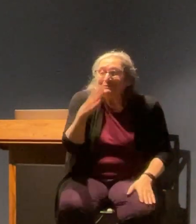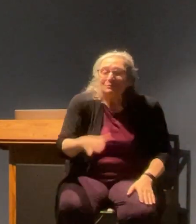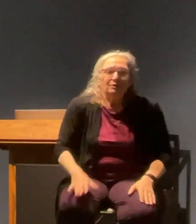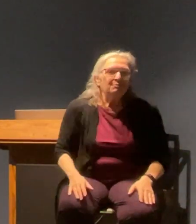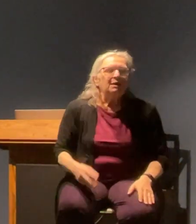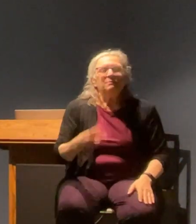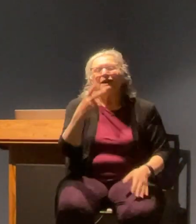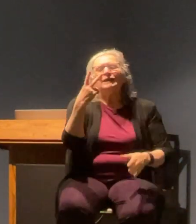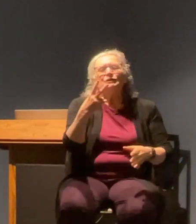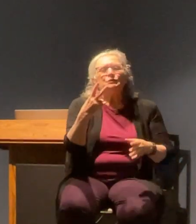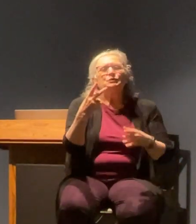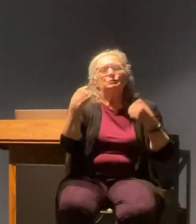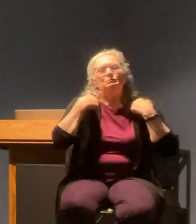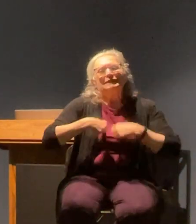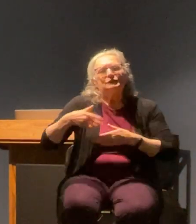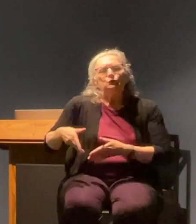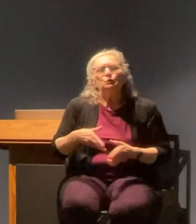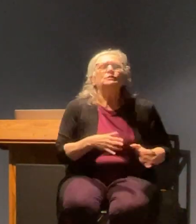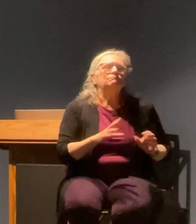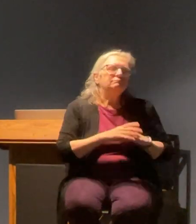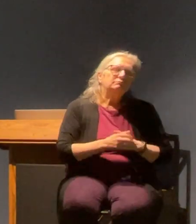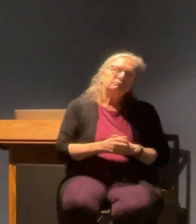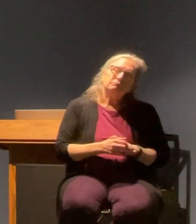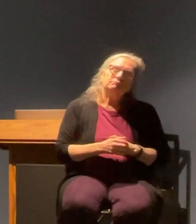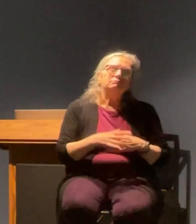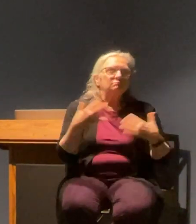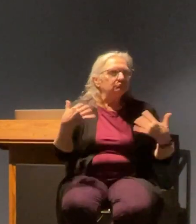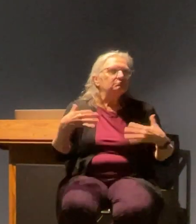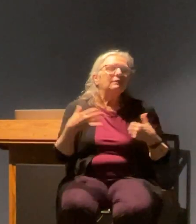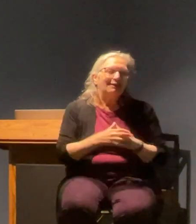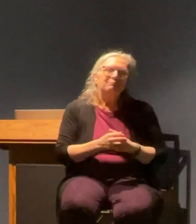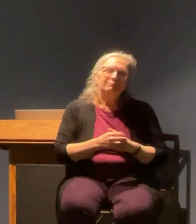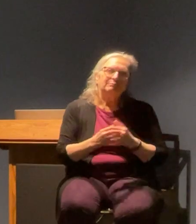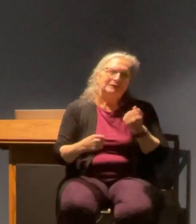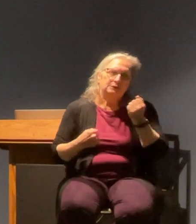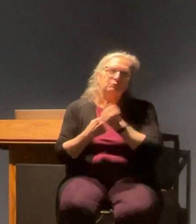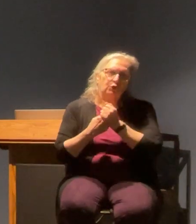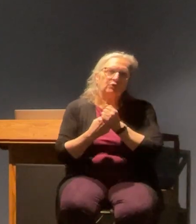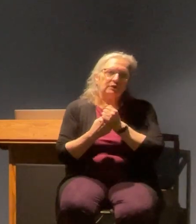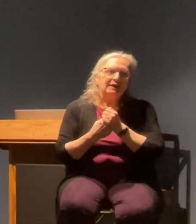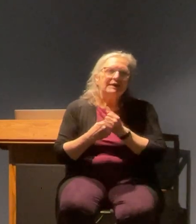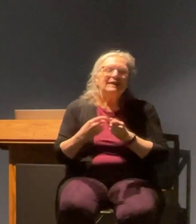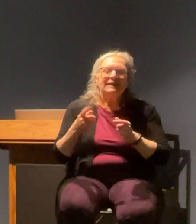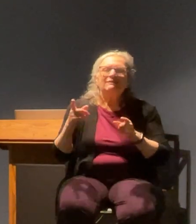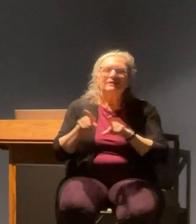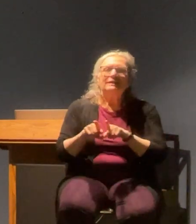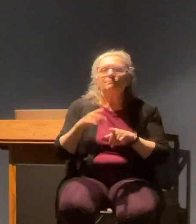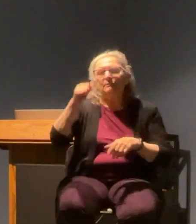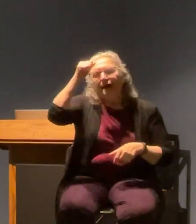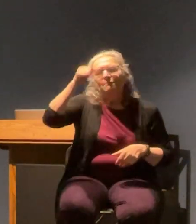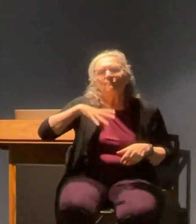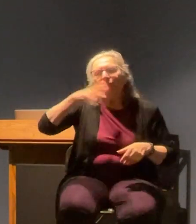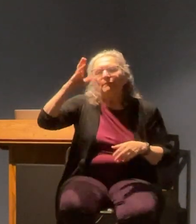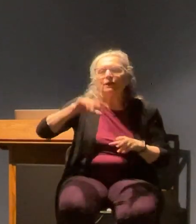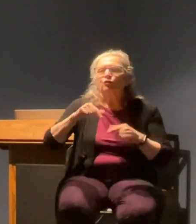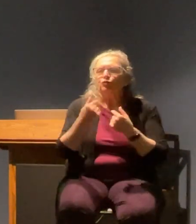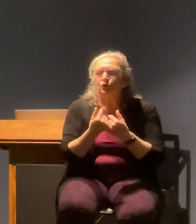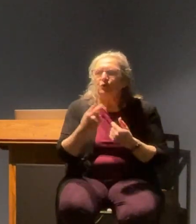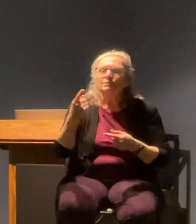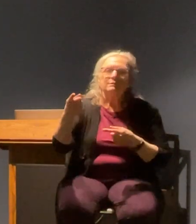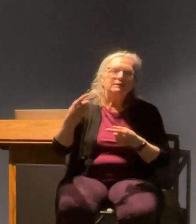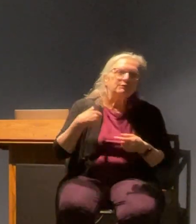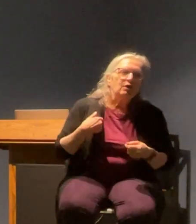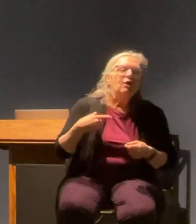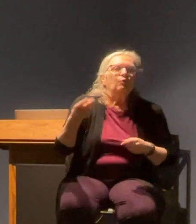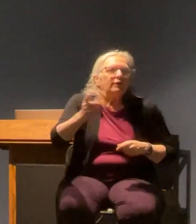2-piece suits as something, right? I'm a favor of 2-piece suits. I think even in my men group, a lot of them, I'm like the go-to for some of tailoring. Where can I get a